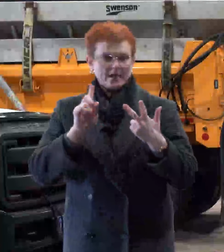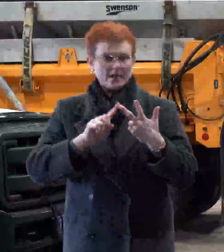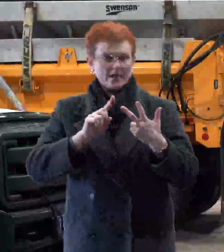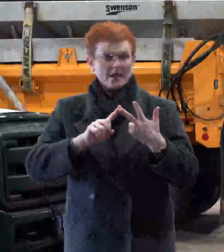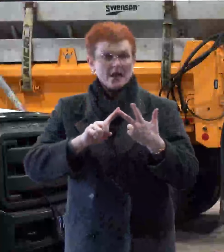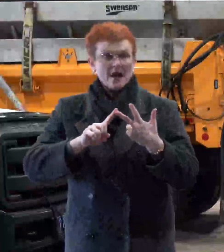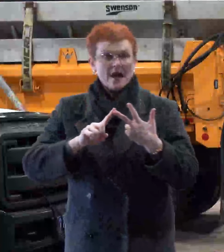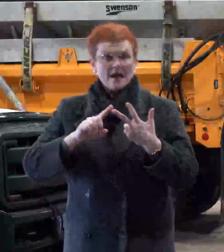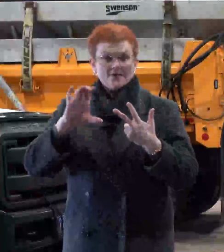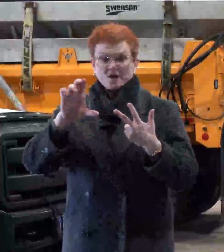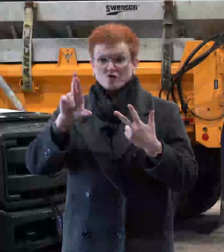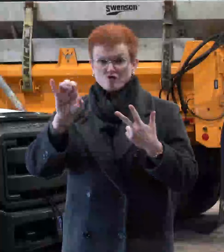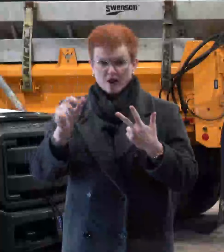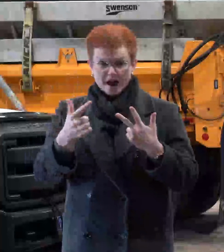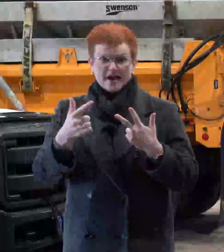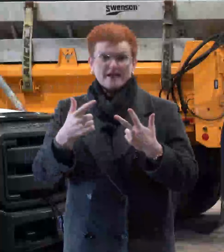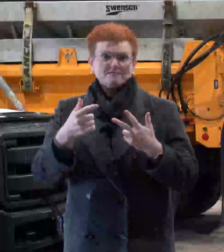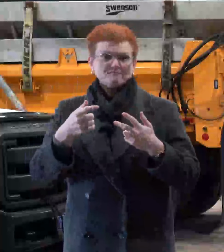and Garage Operations.